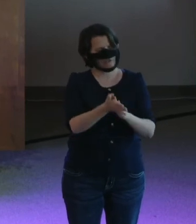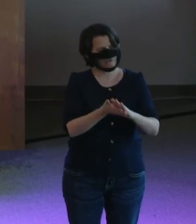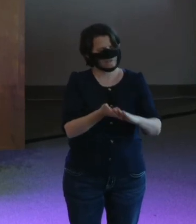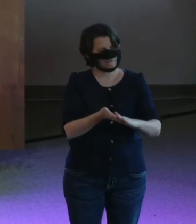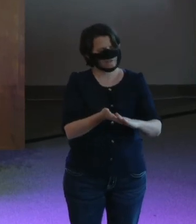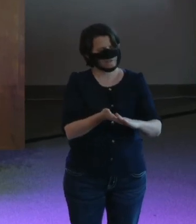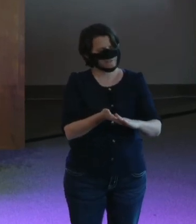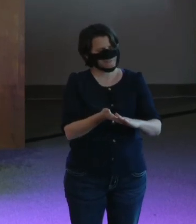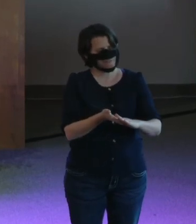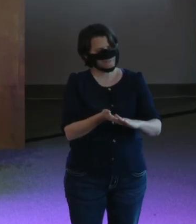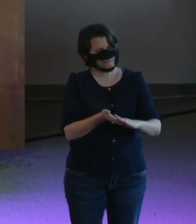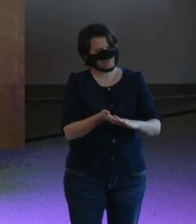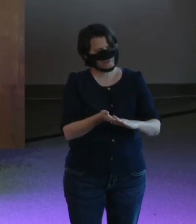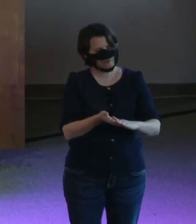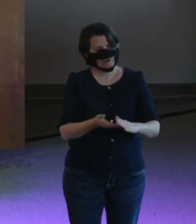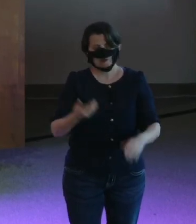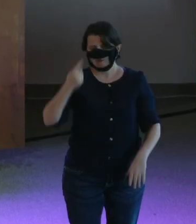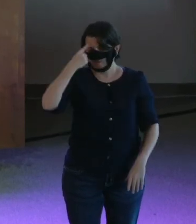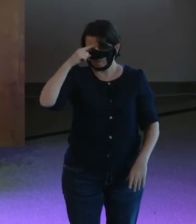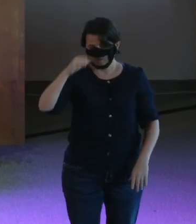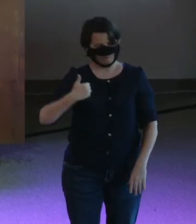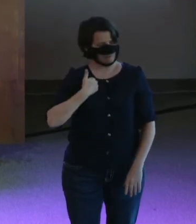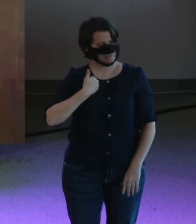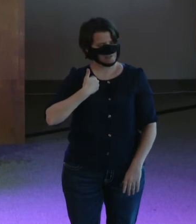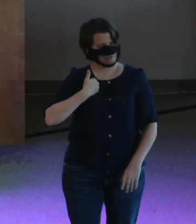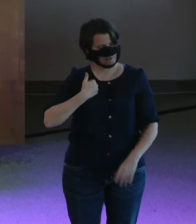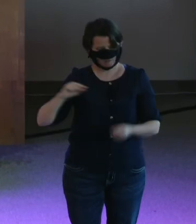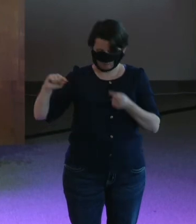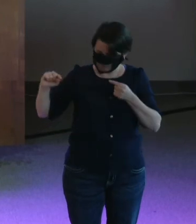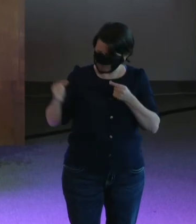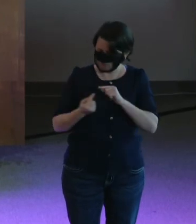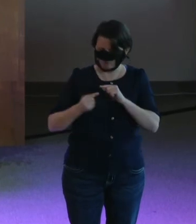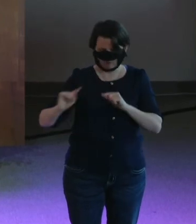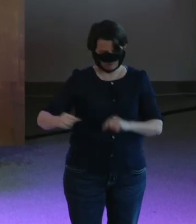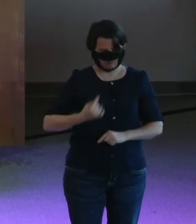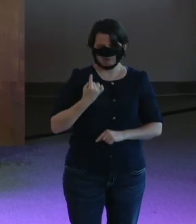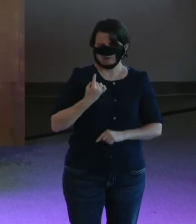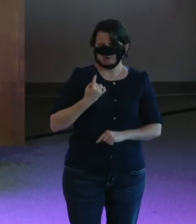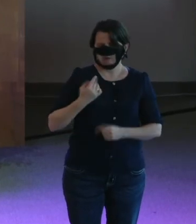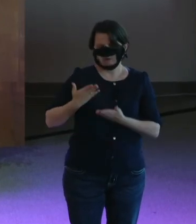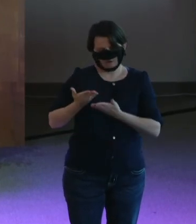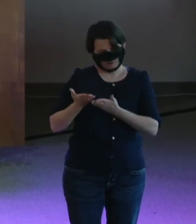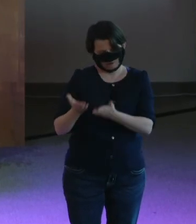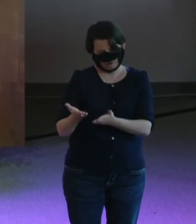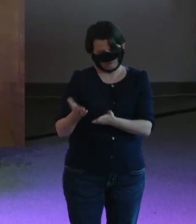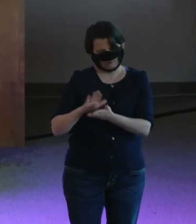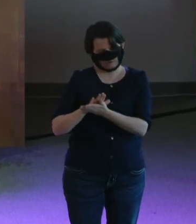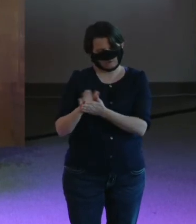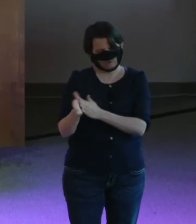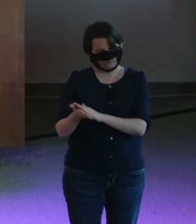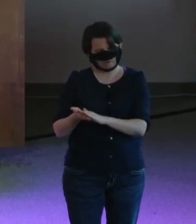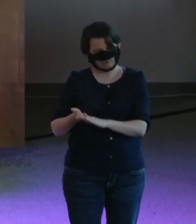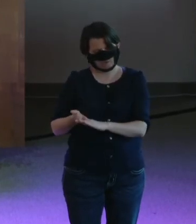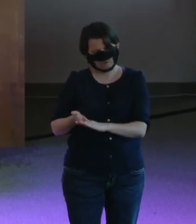forgiveness. For any harm I may have caused myself, I offer my